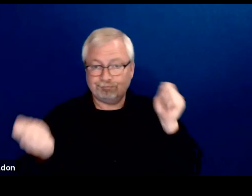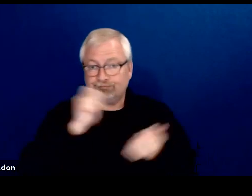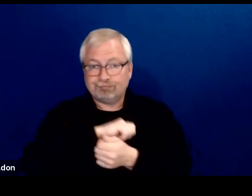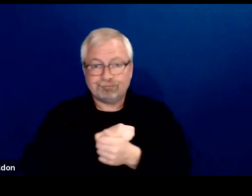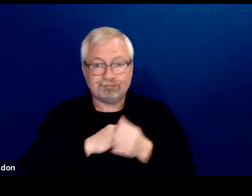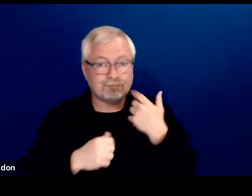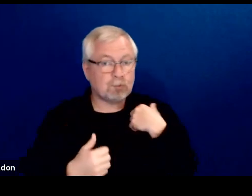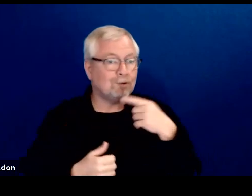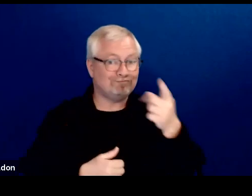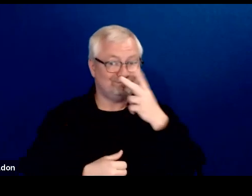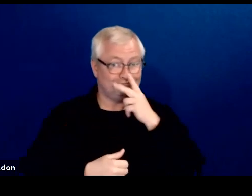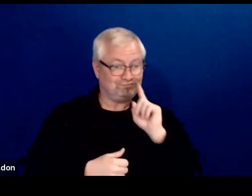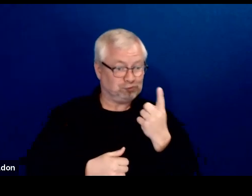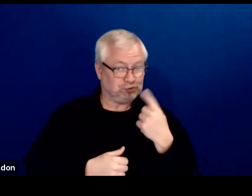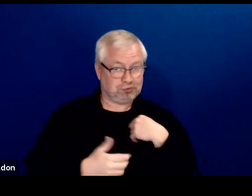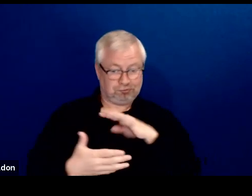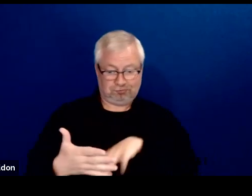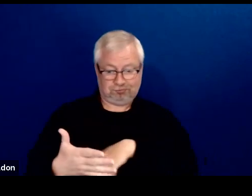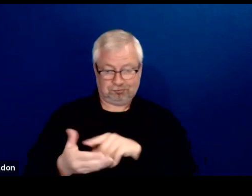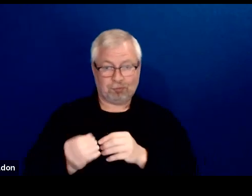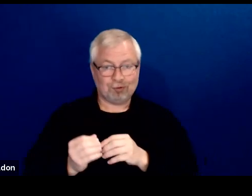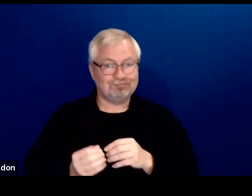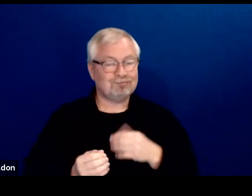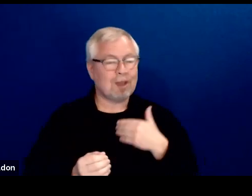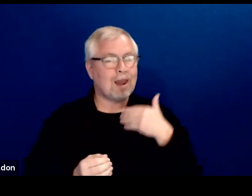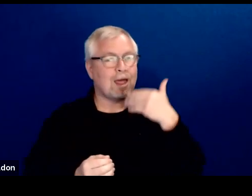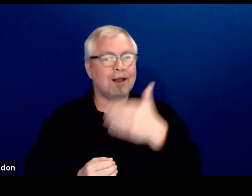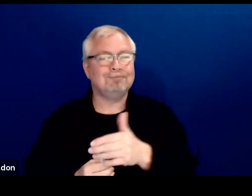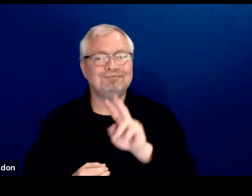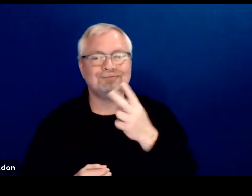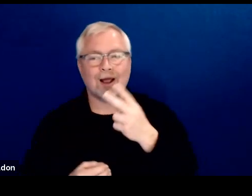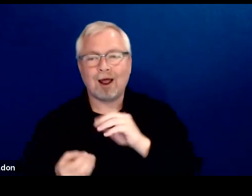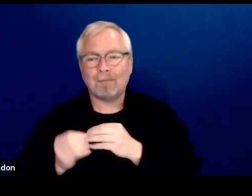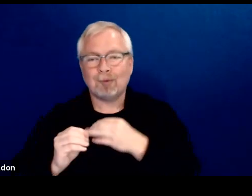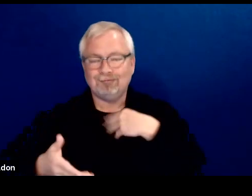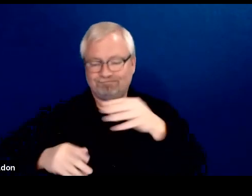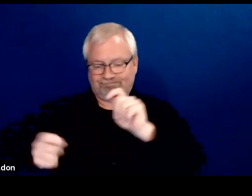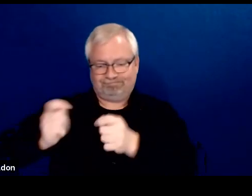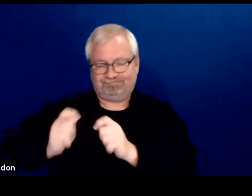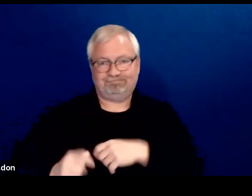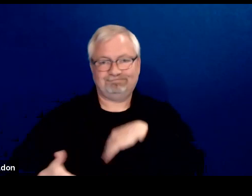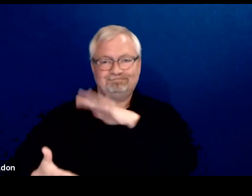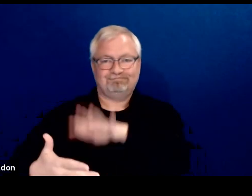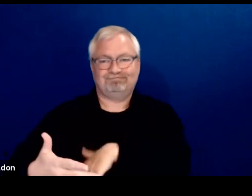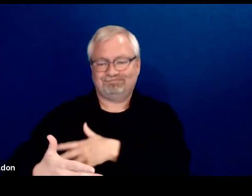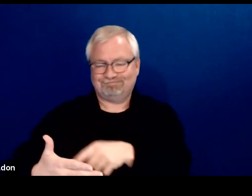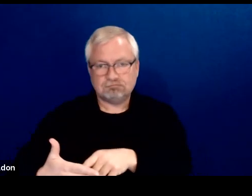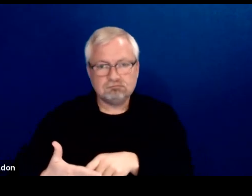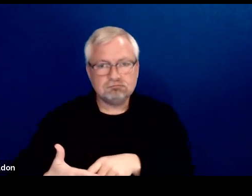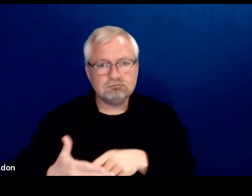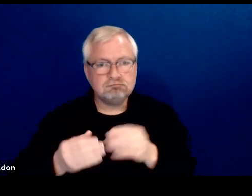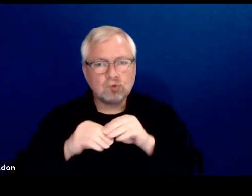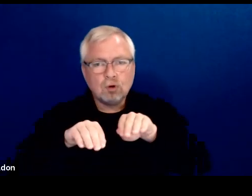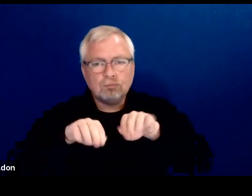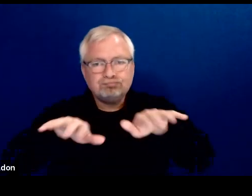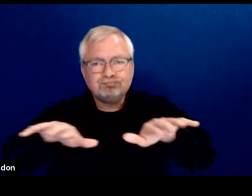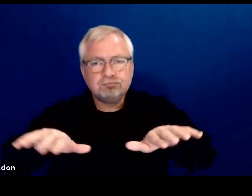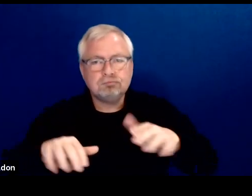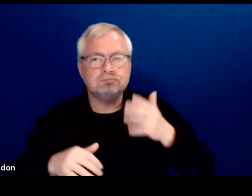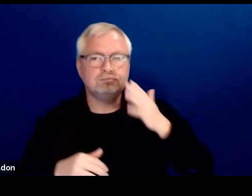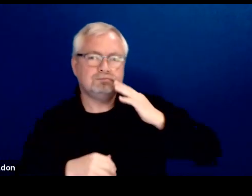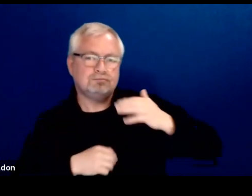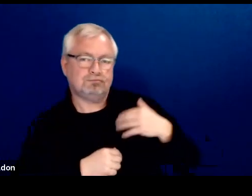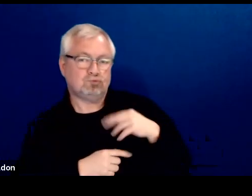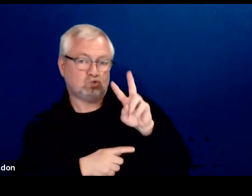the transmissibility of it increased, meaning we went from an R naught of 2.4, meaning one person infected